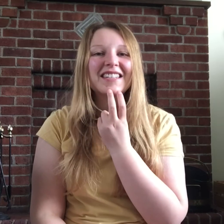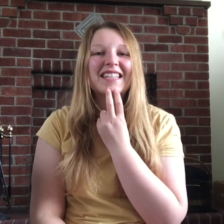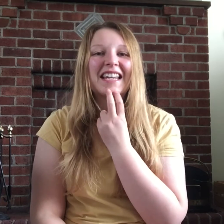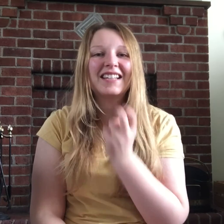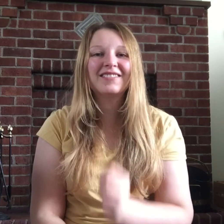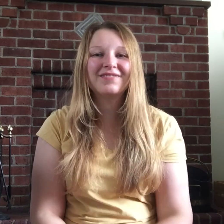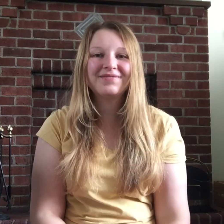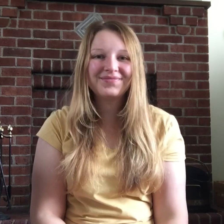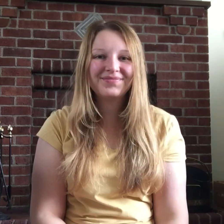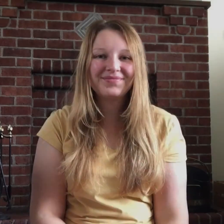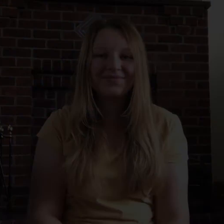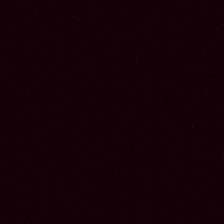Auntie.